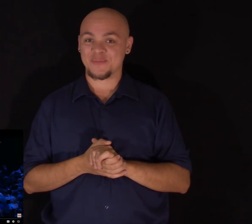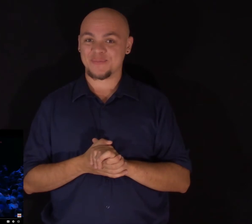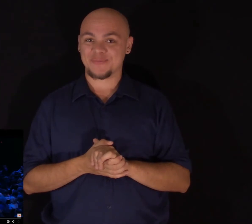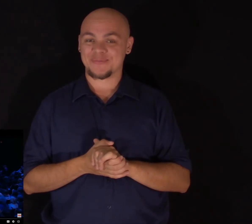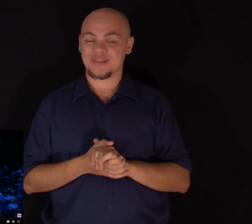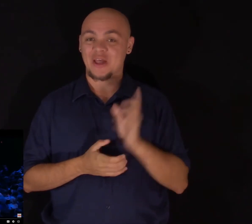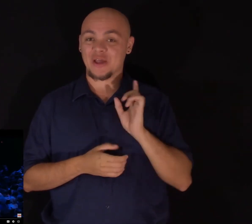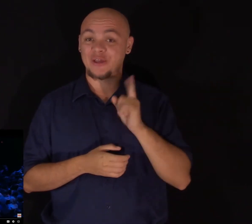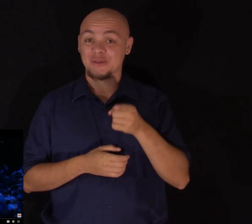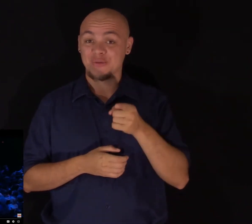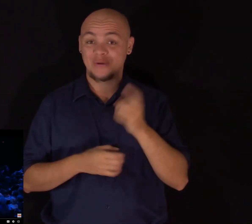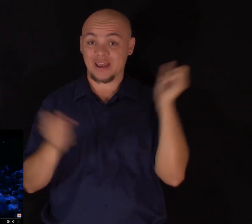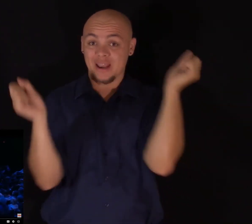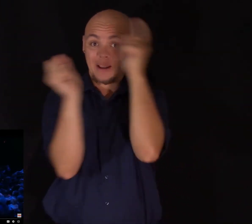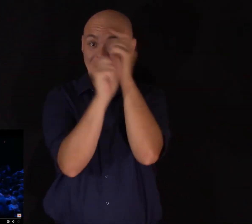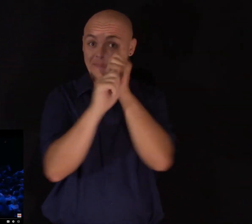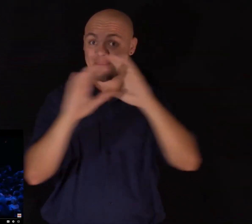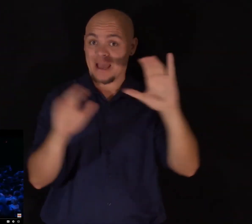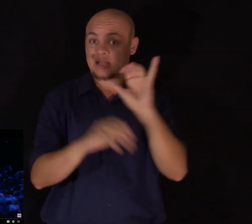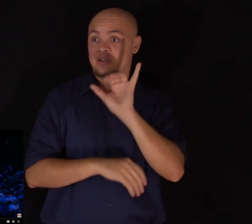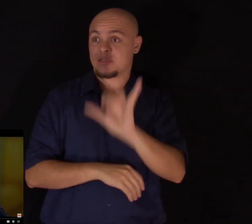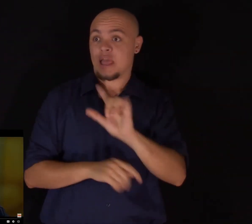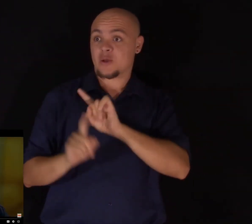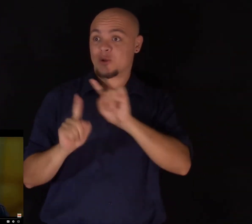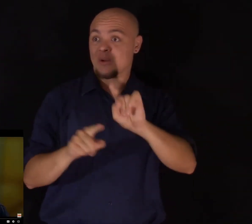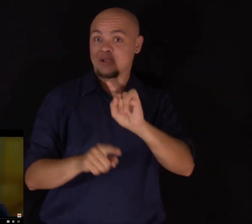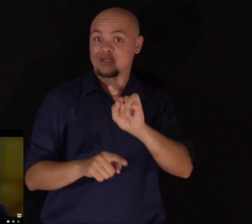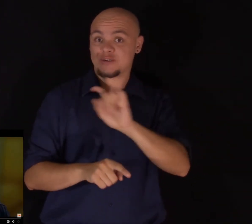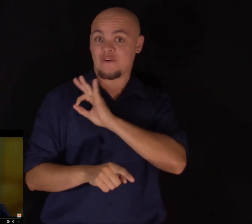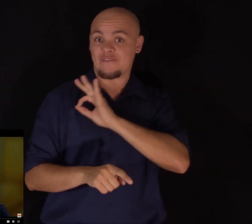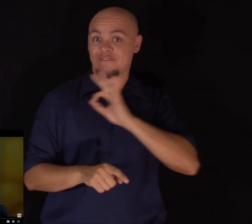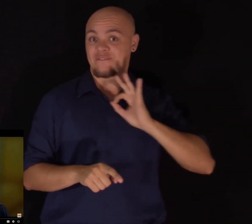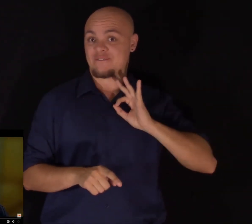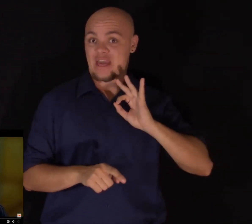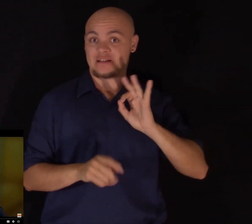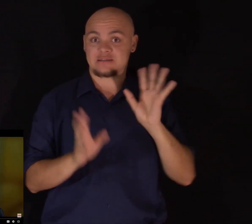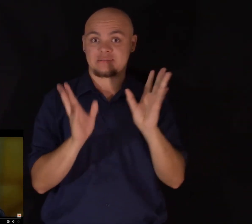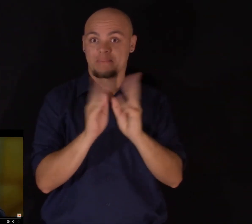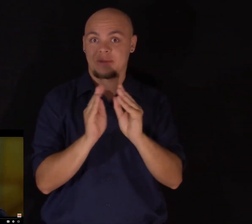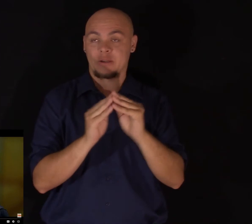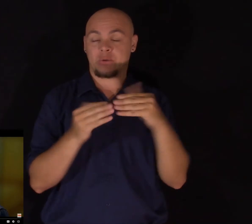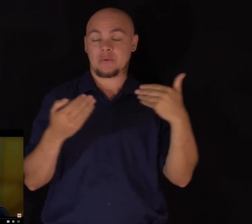You can only imagine what it's like for me in a faculty meeting.